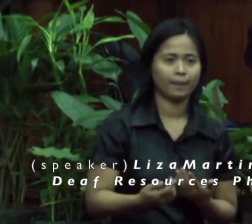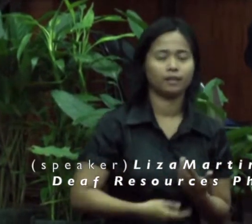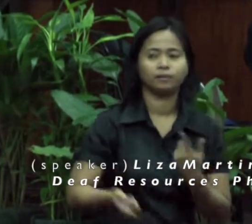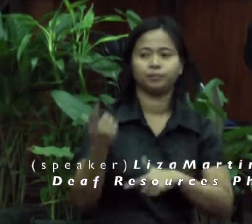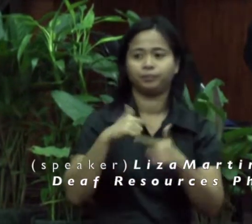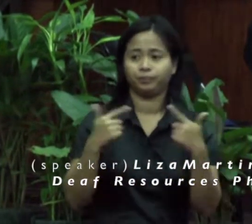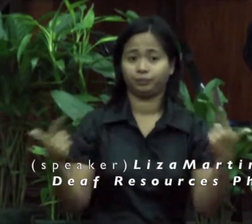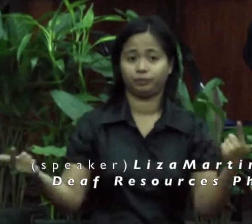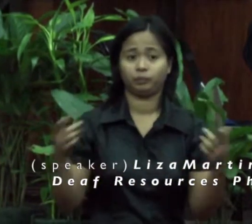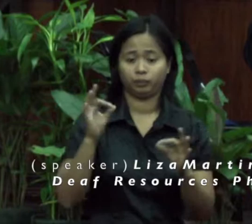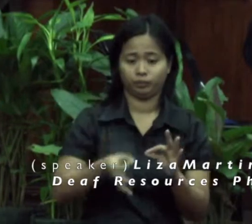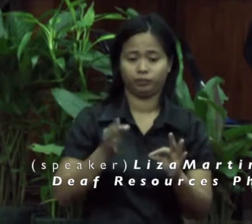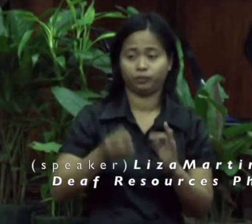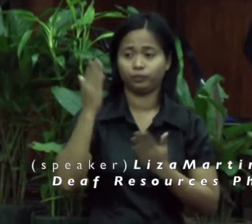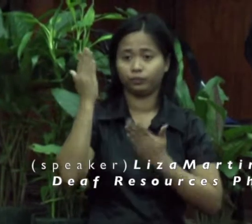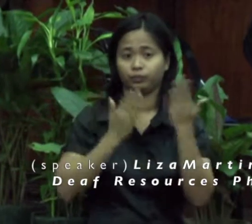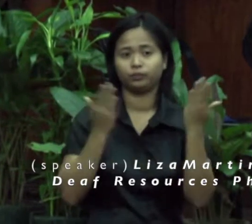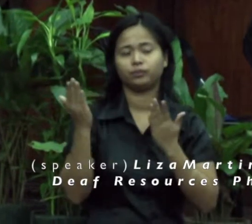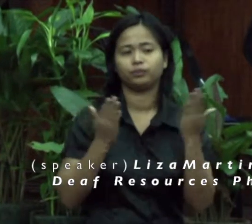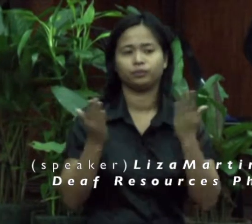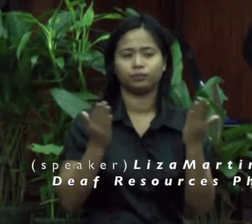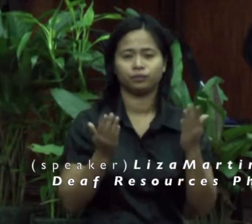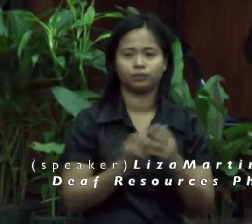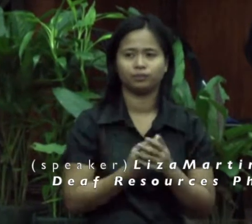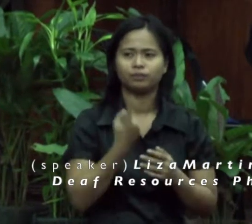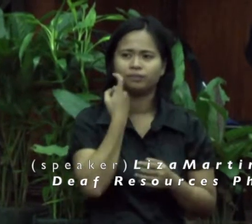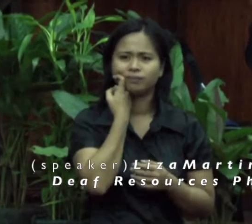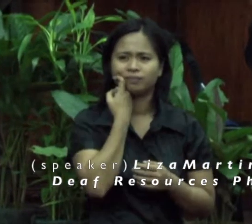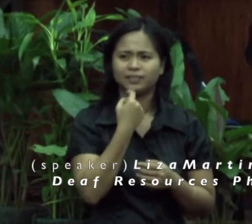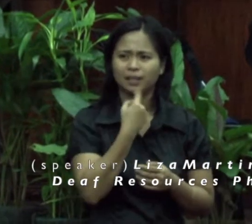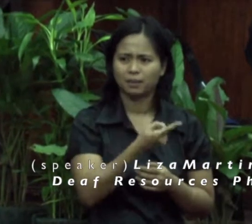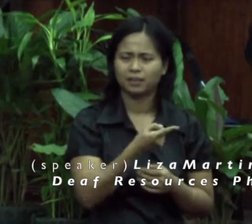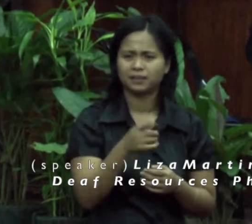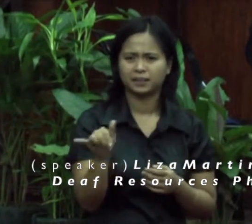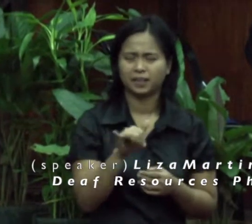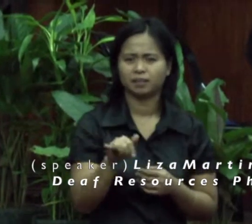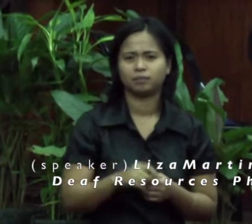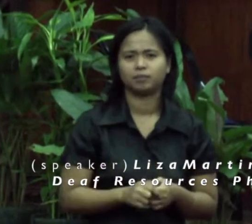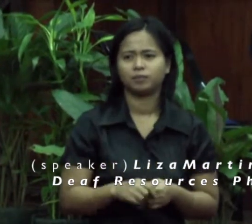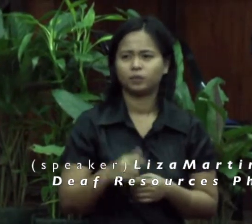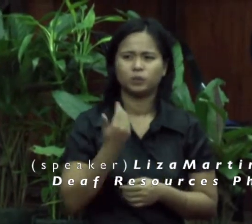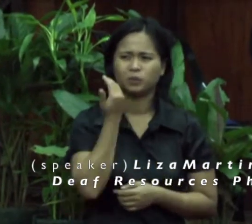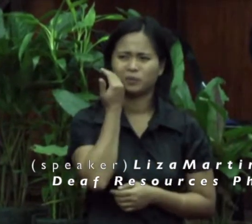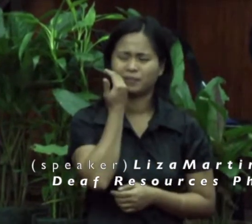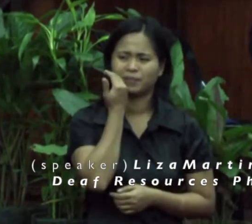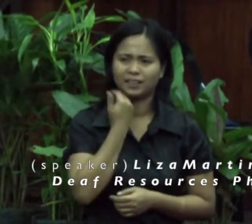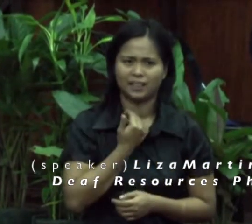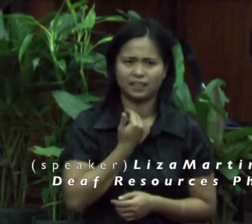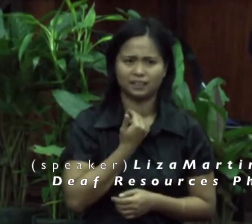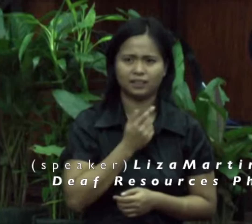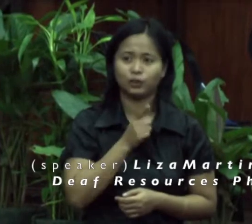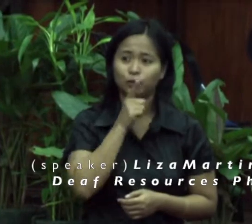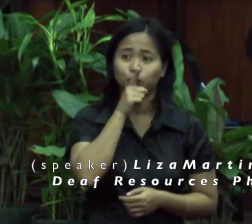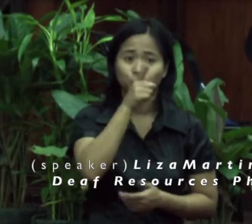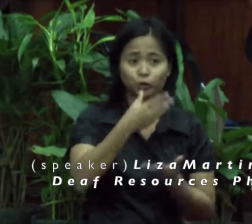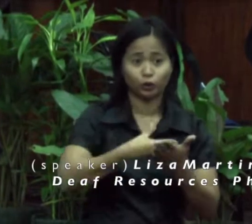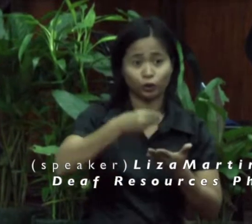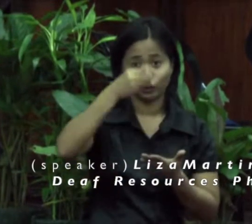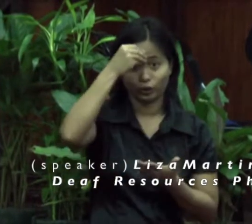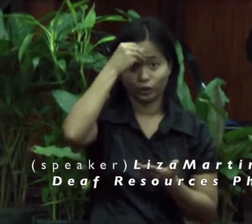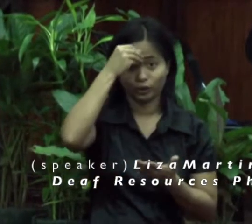Sign language interpreting service, again, this echoes what Colin Allen said, does not constitute a true